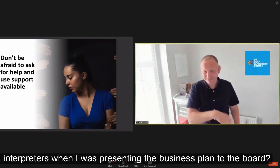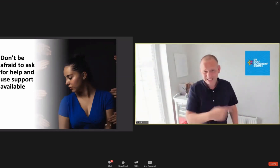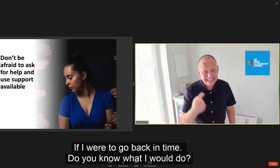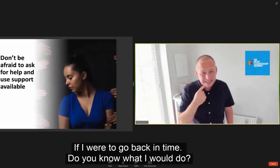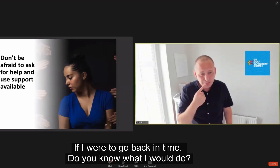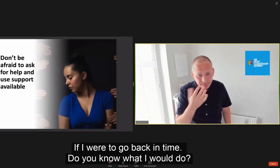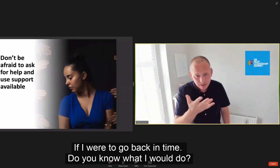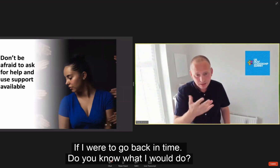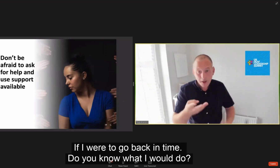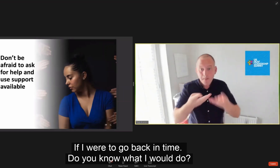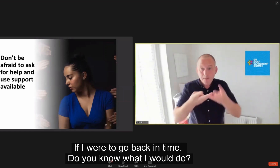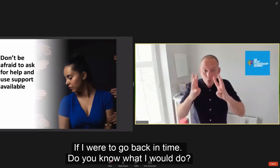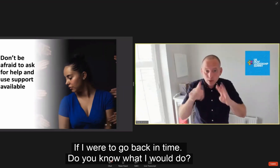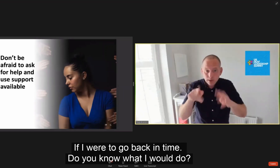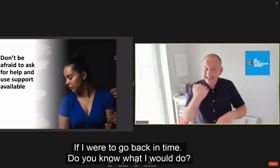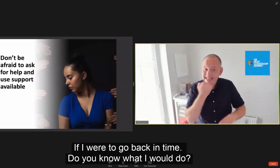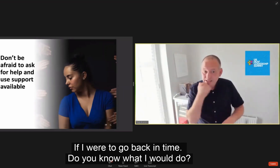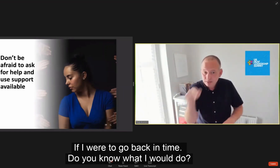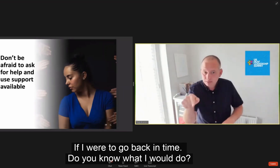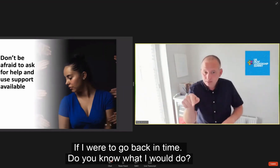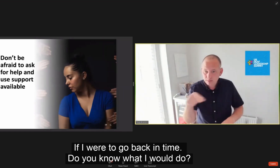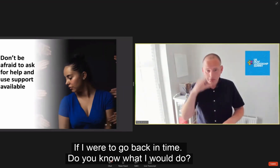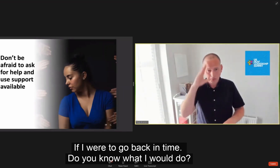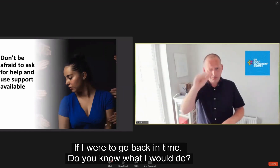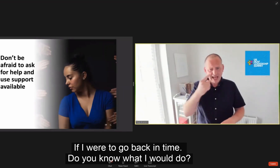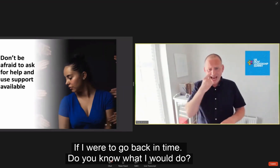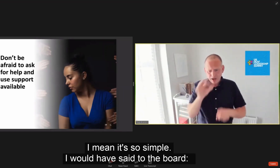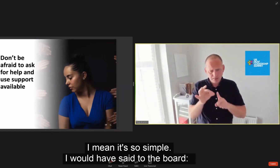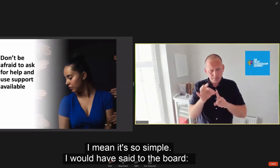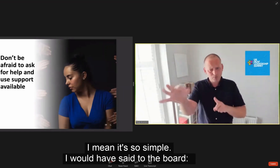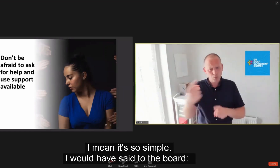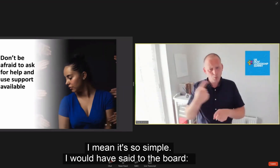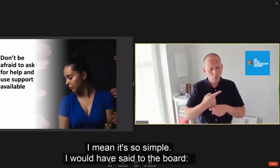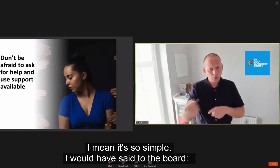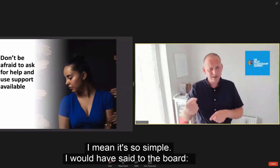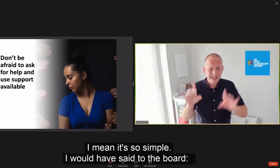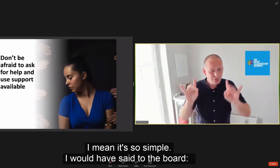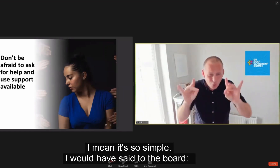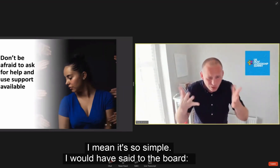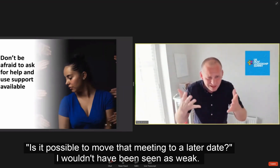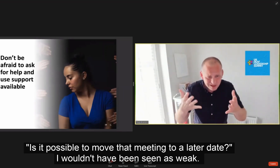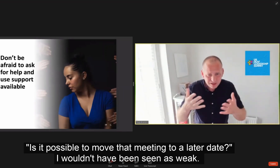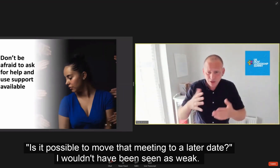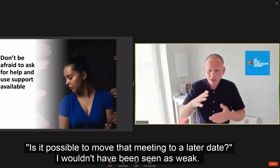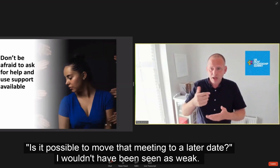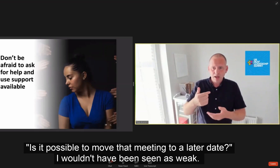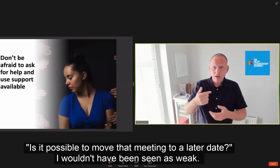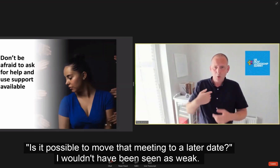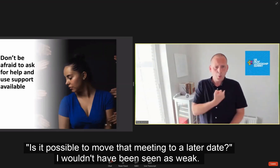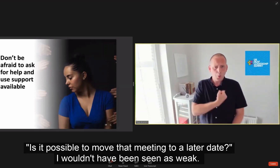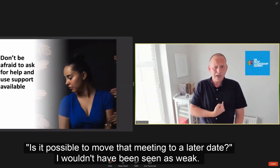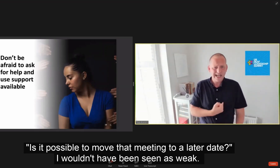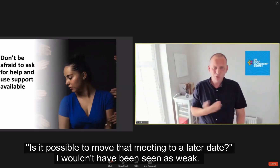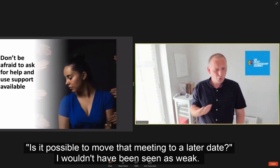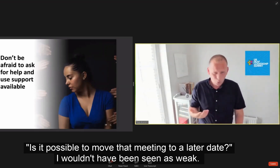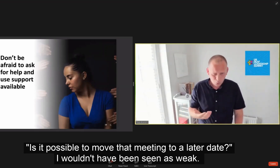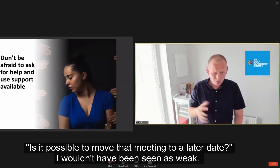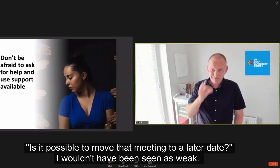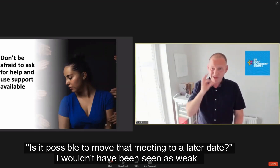I were to go back, do you know what I would do? I mean, it's so simple. I would have said to the board, is it possible to move that meeting to a later date?